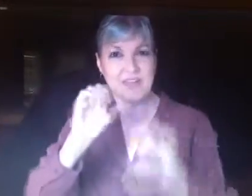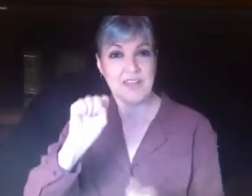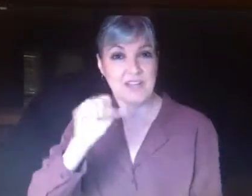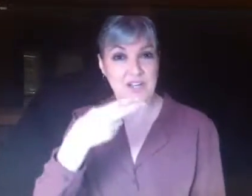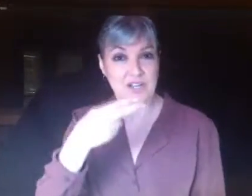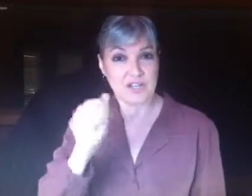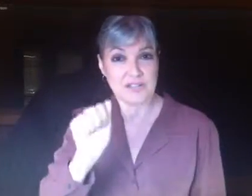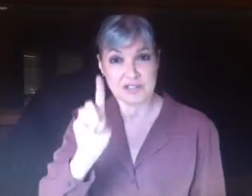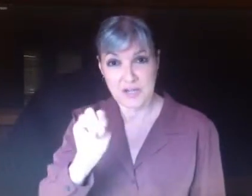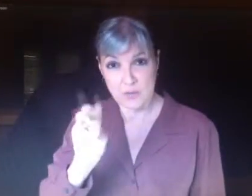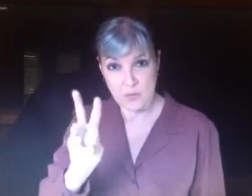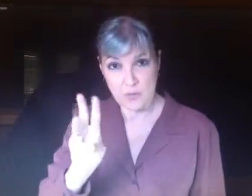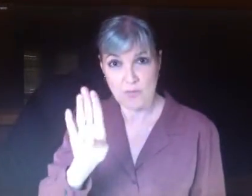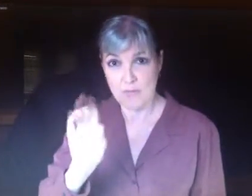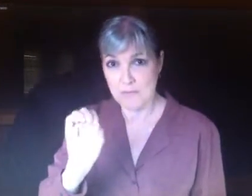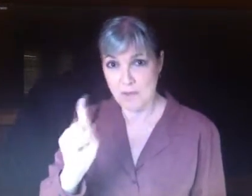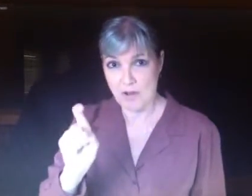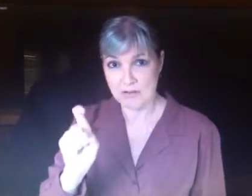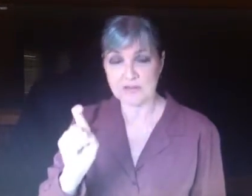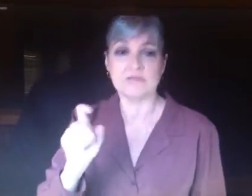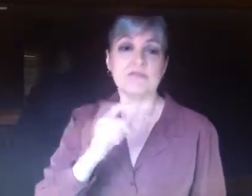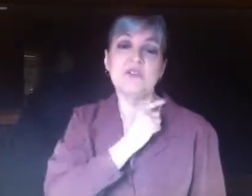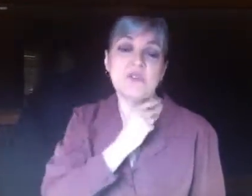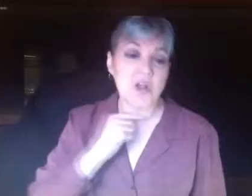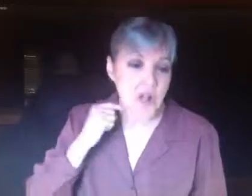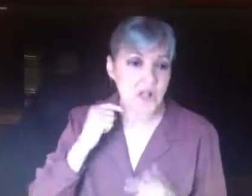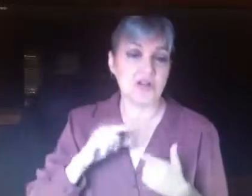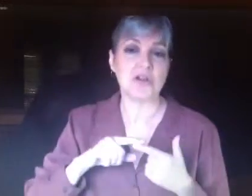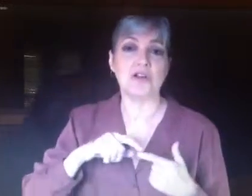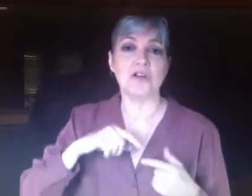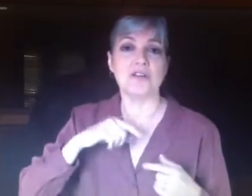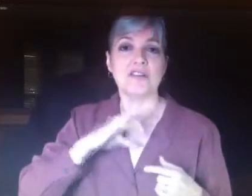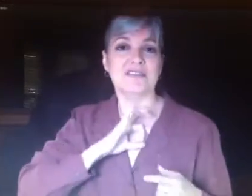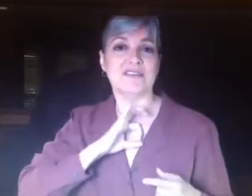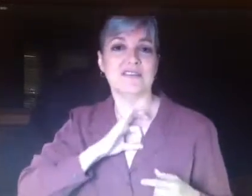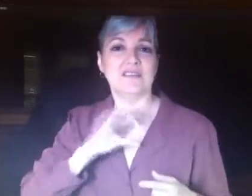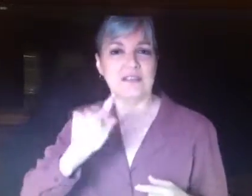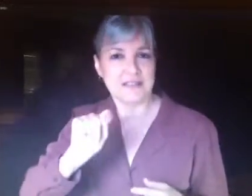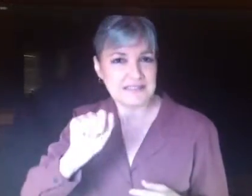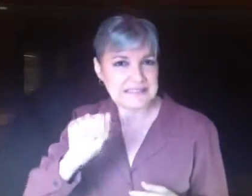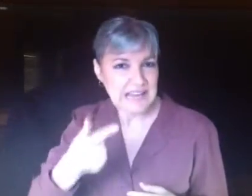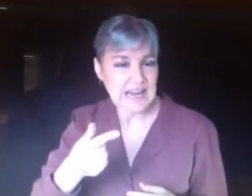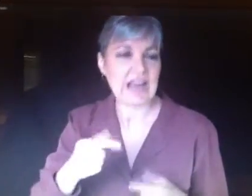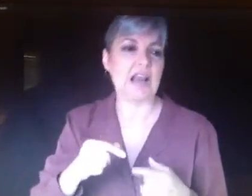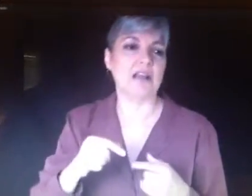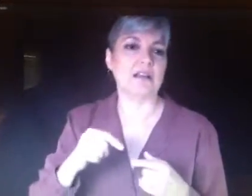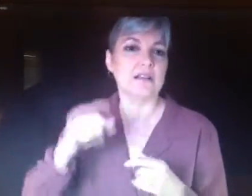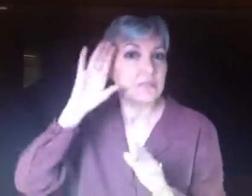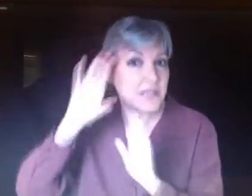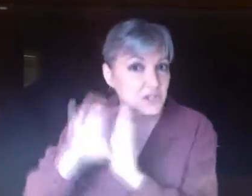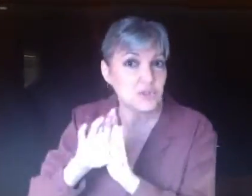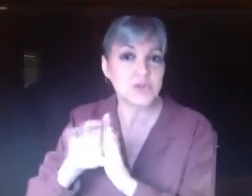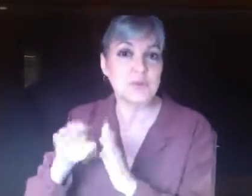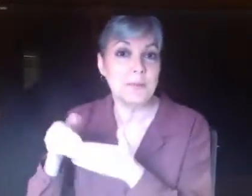out. And what I actually ended up doing with that is I made a shadow box. And I put the collar with Sophia's tags in the shadow